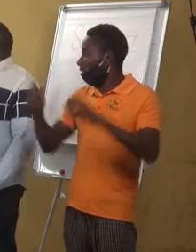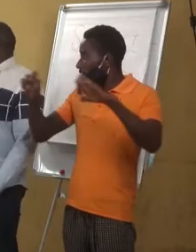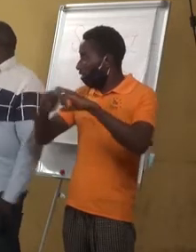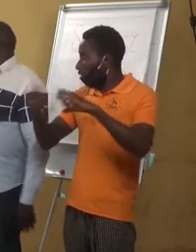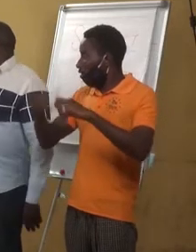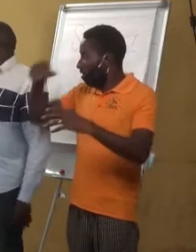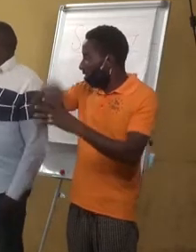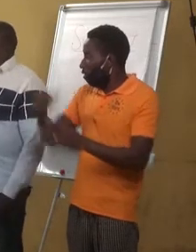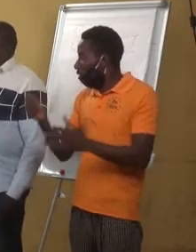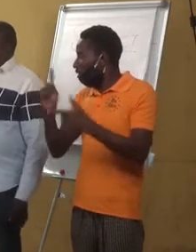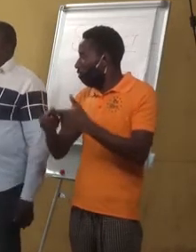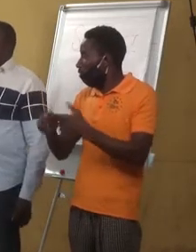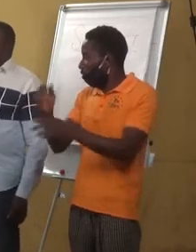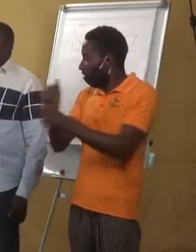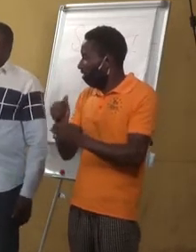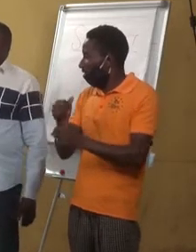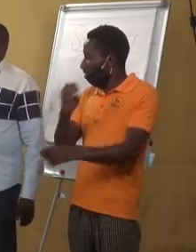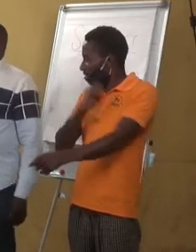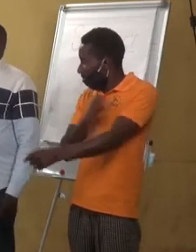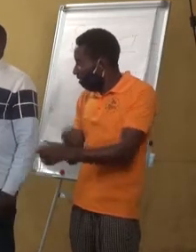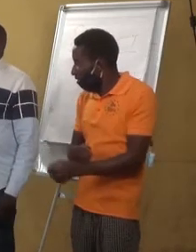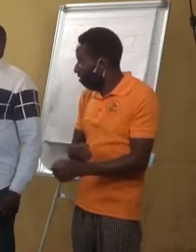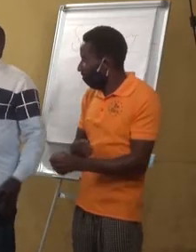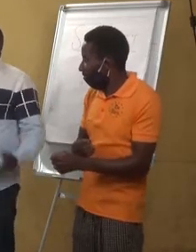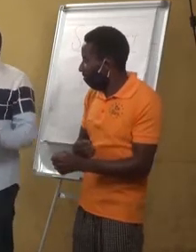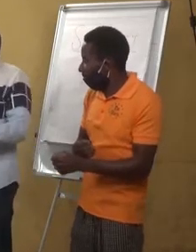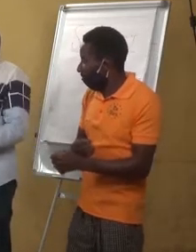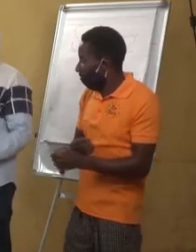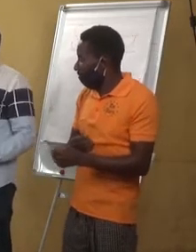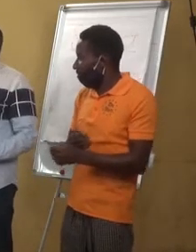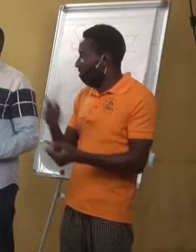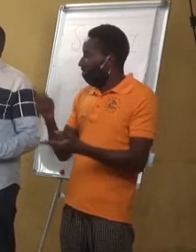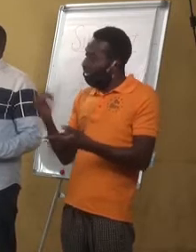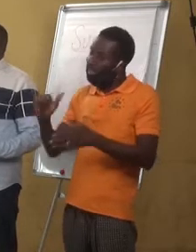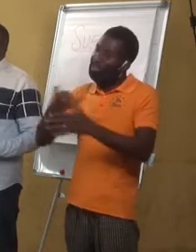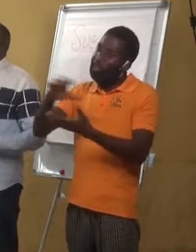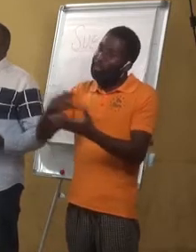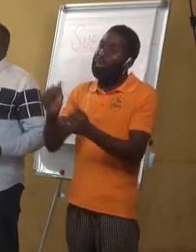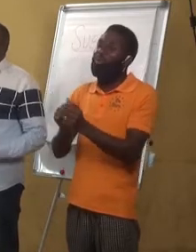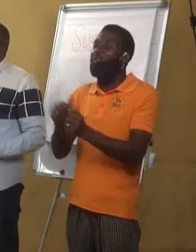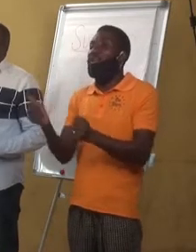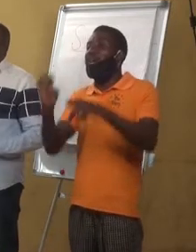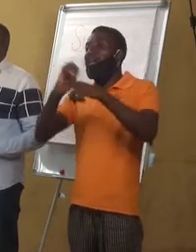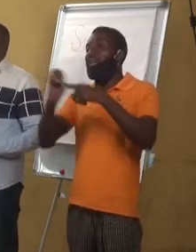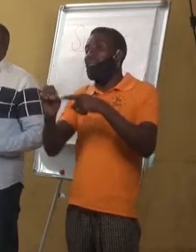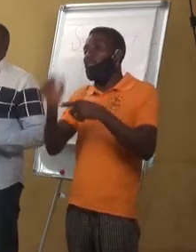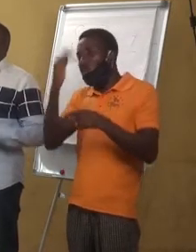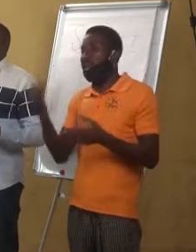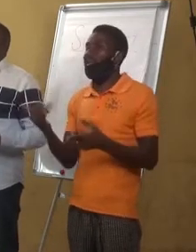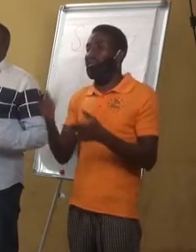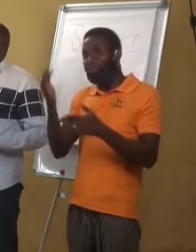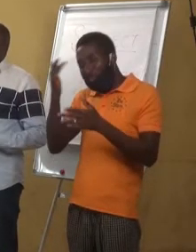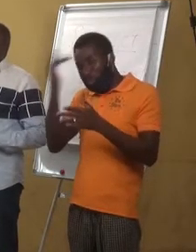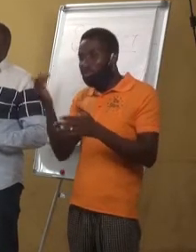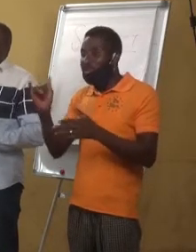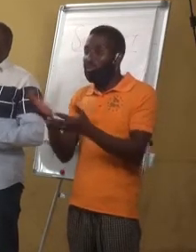or losing an electron. When they gain or lose electron, they combine with other elements. Why are they combining? They want to be